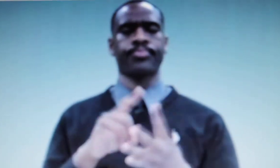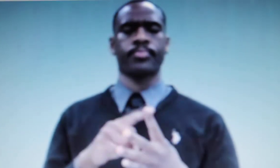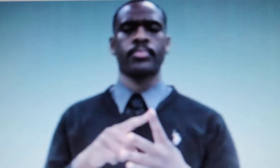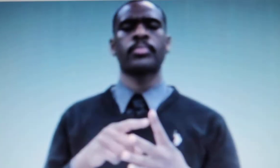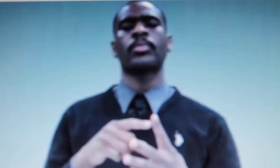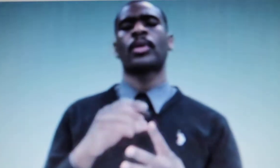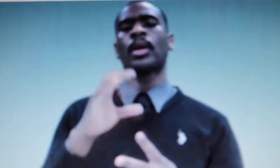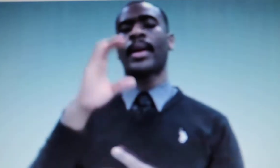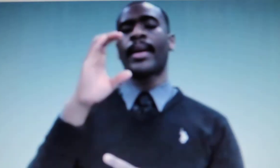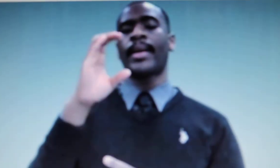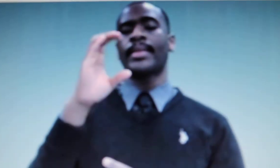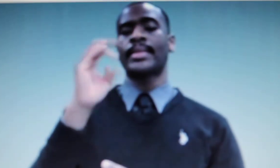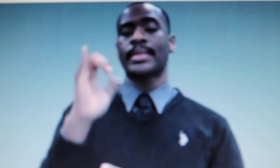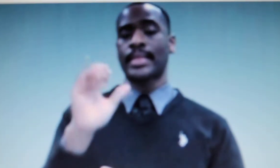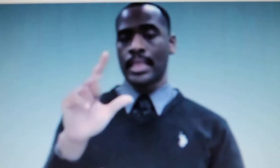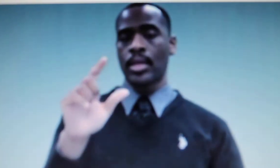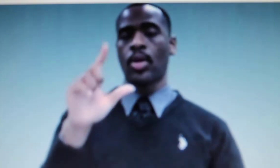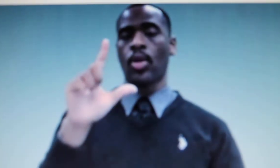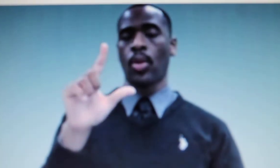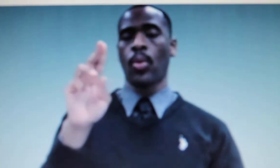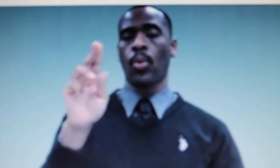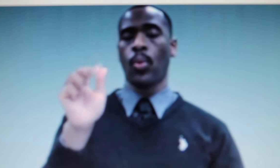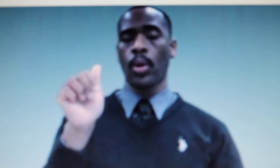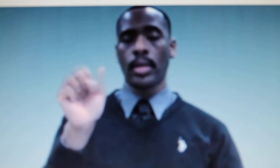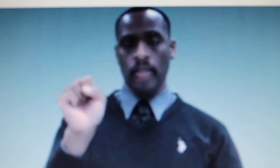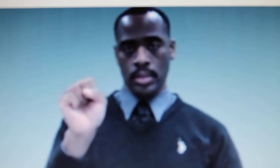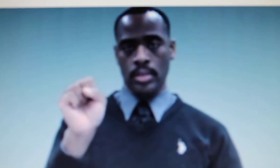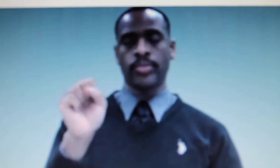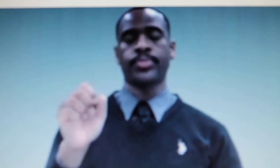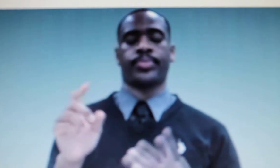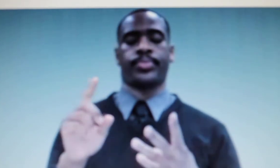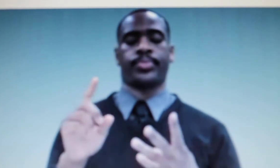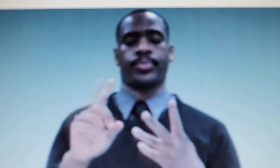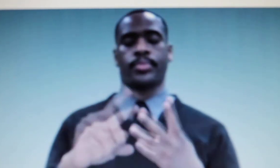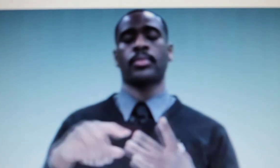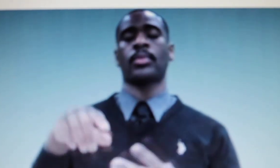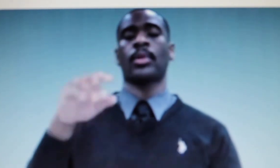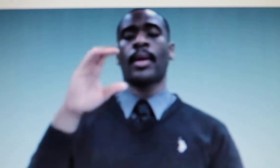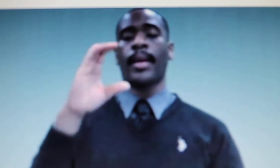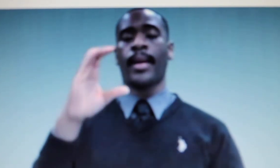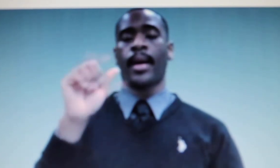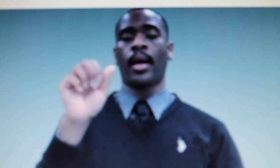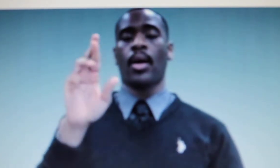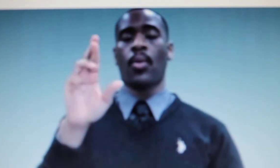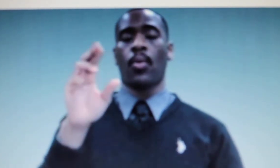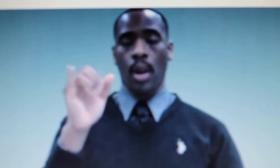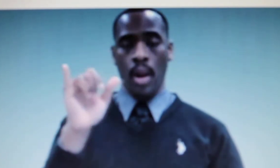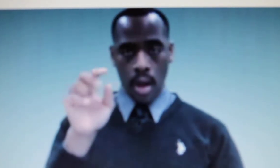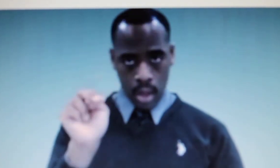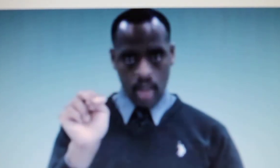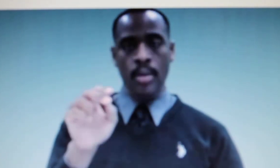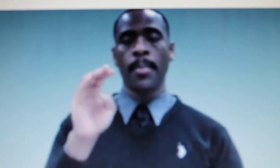There were 4 people who wanted to research Black ASL. Seal Lucas,